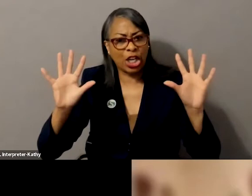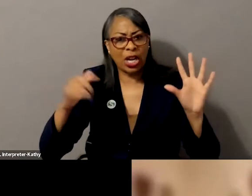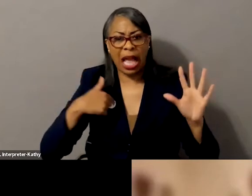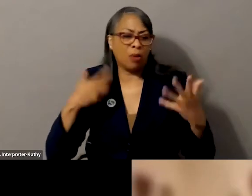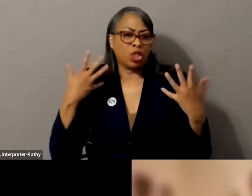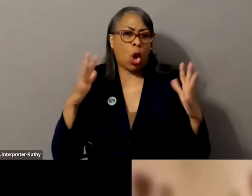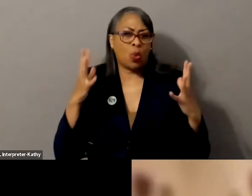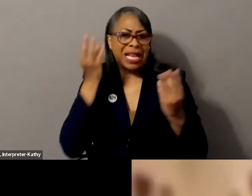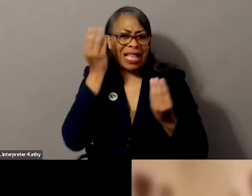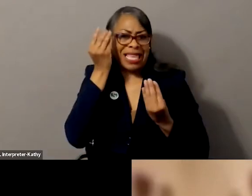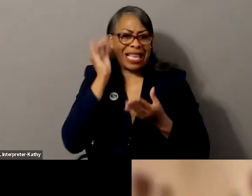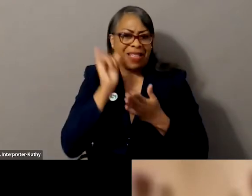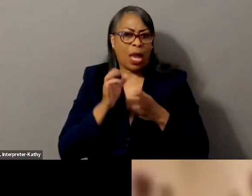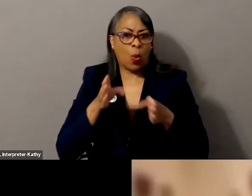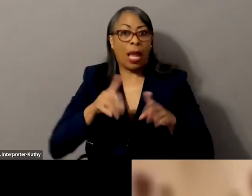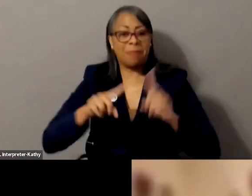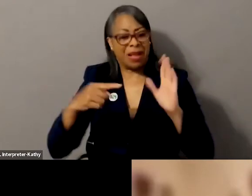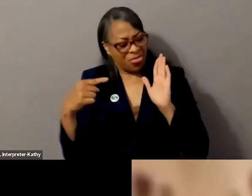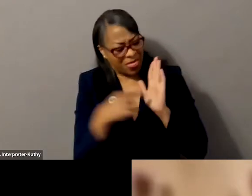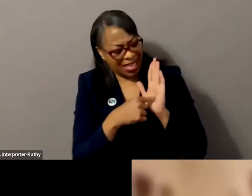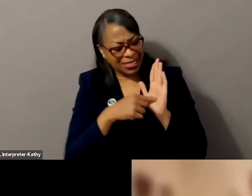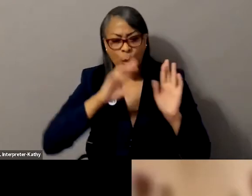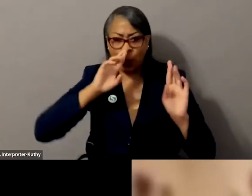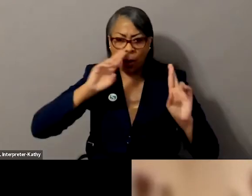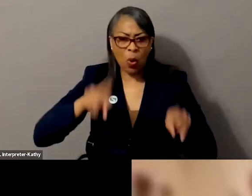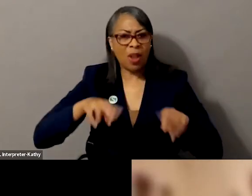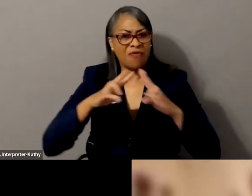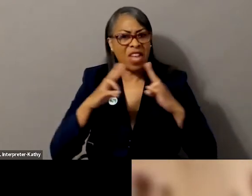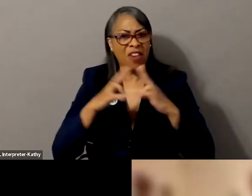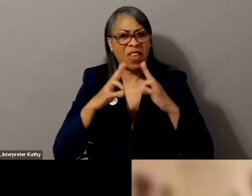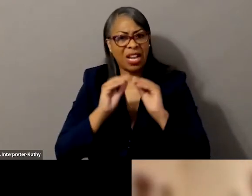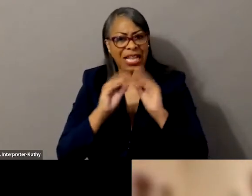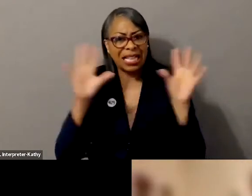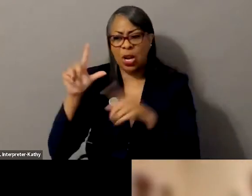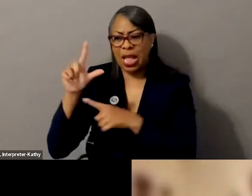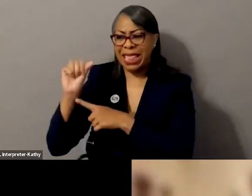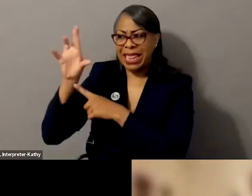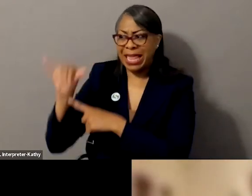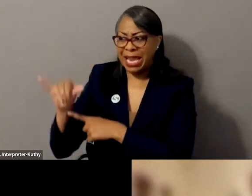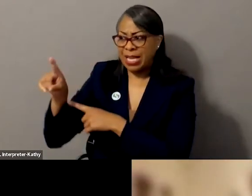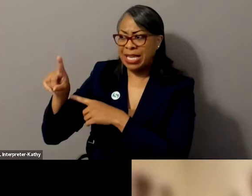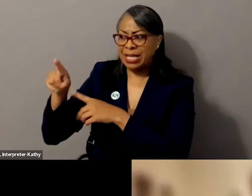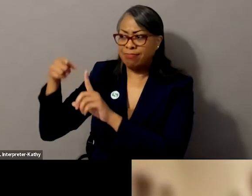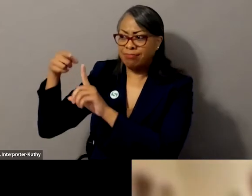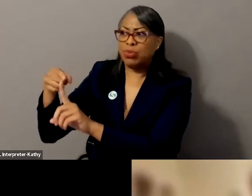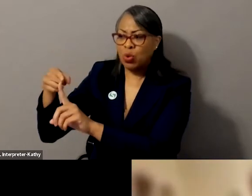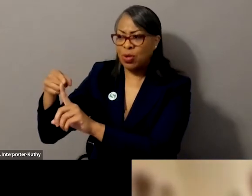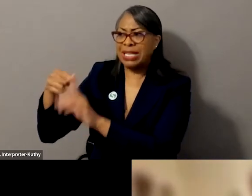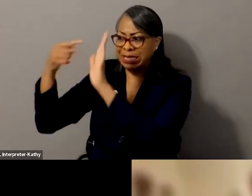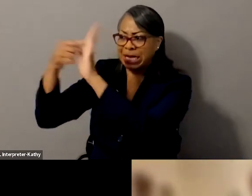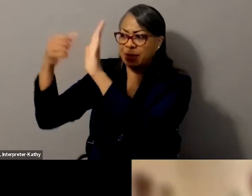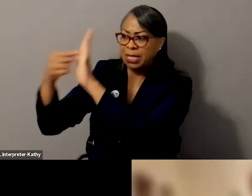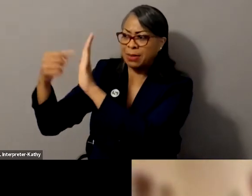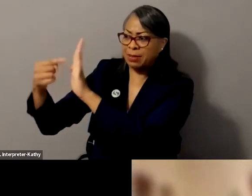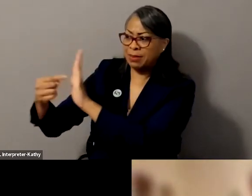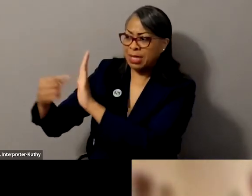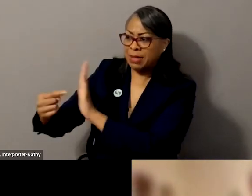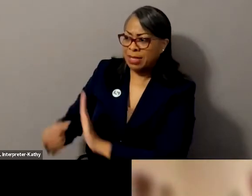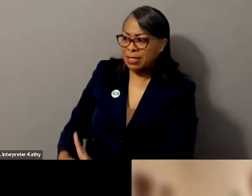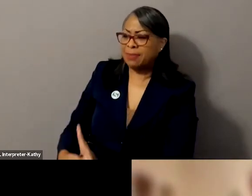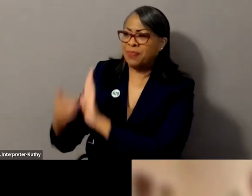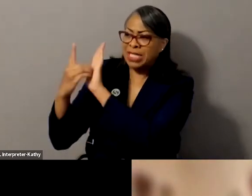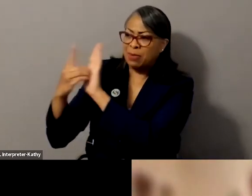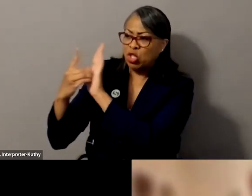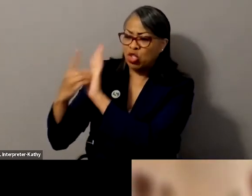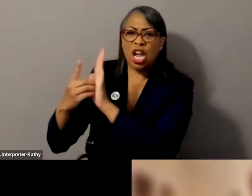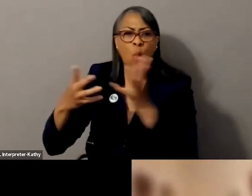in that way. But this report was very, very clear, as Larry pointed out, with exemplars and examples and exhibits about what